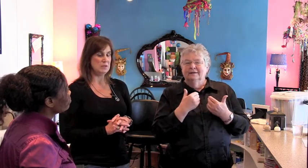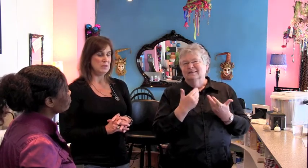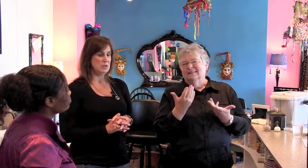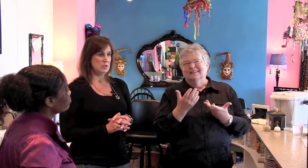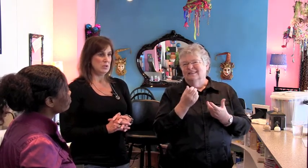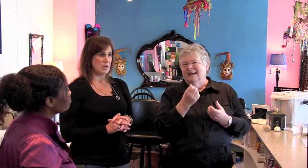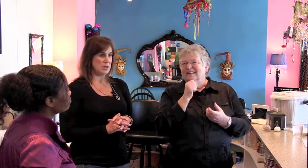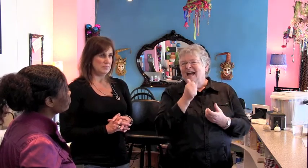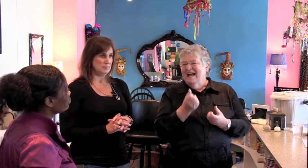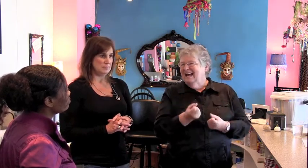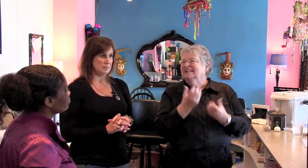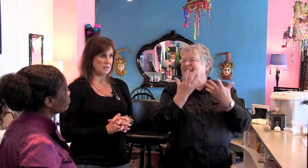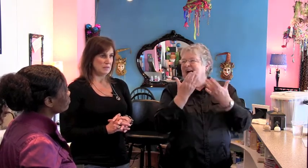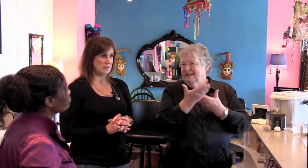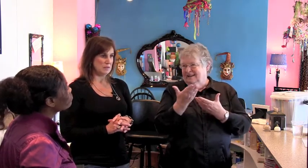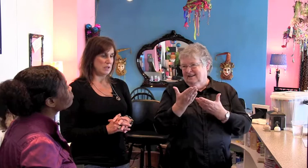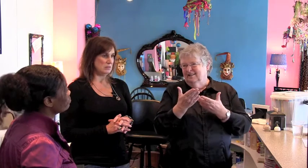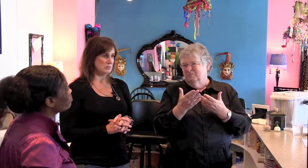shop